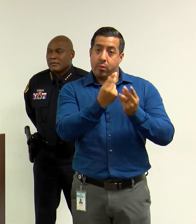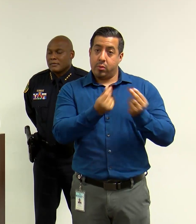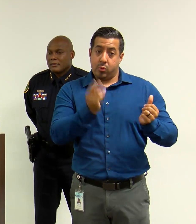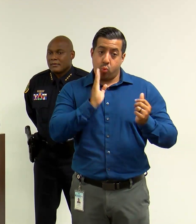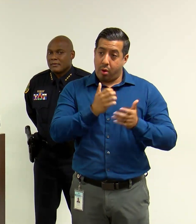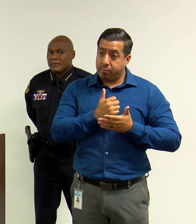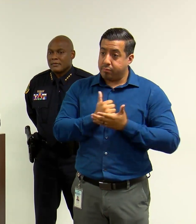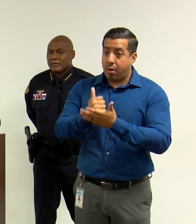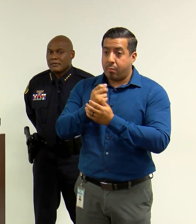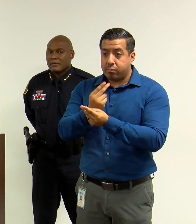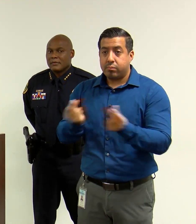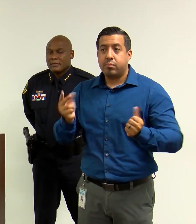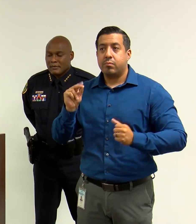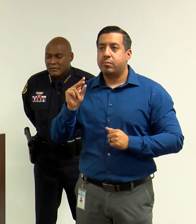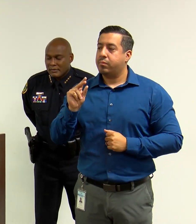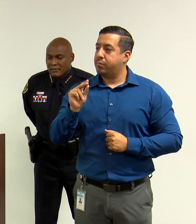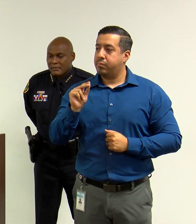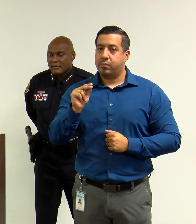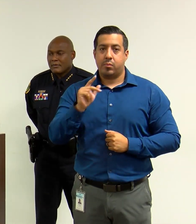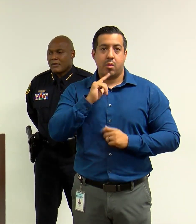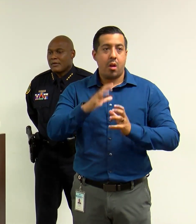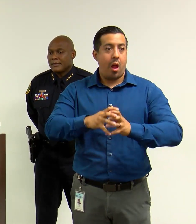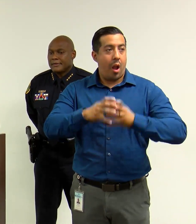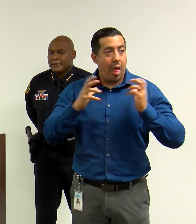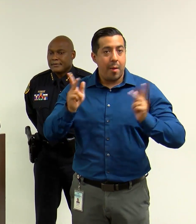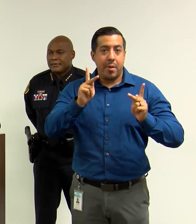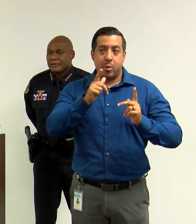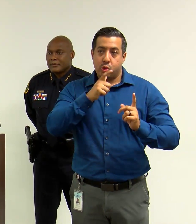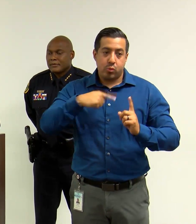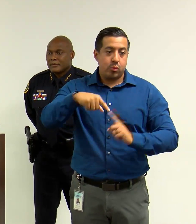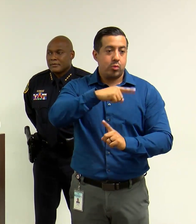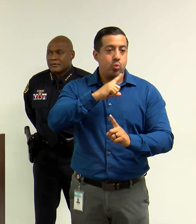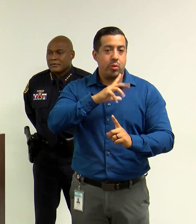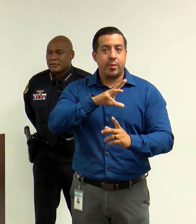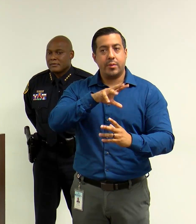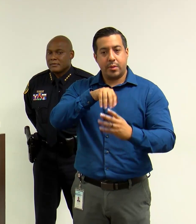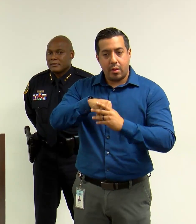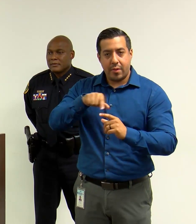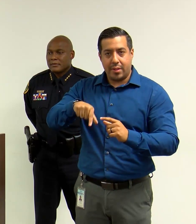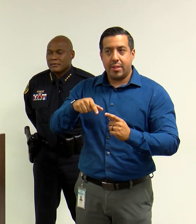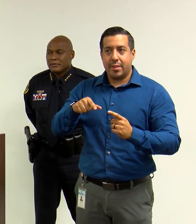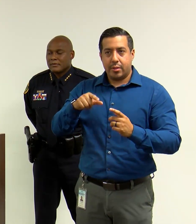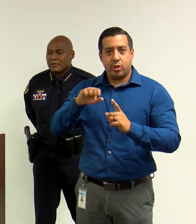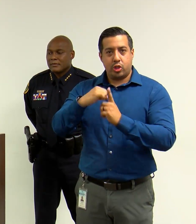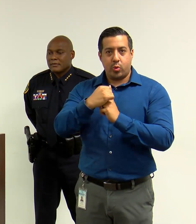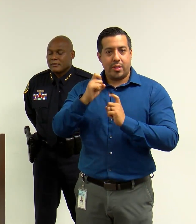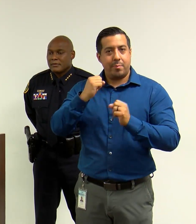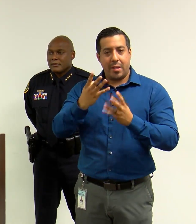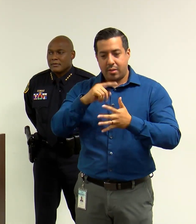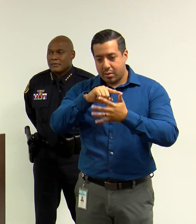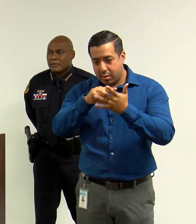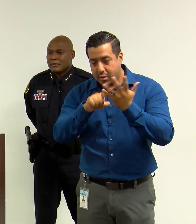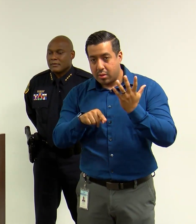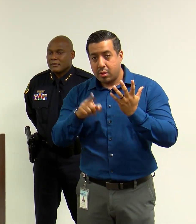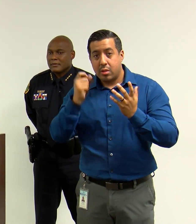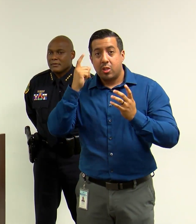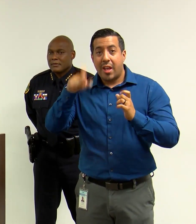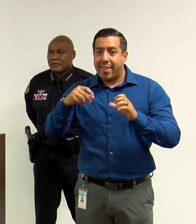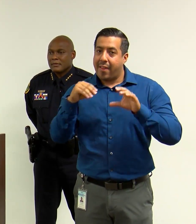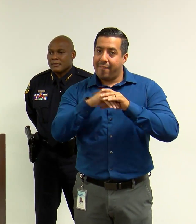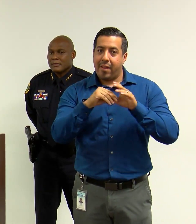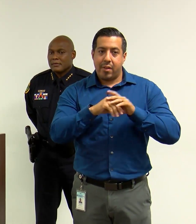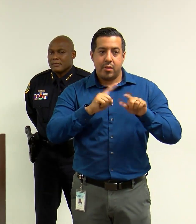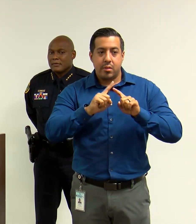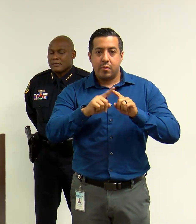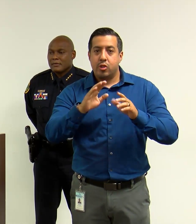solution. It's going to take a lot of elements in order to address the situation here. You have to invest and rebuild many of these